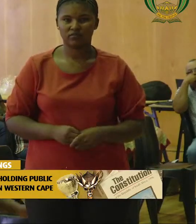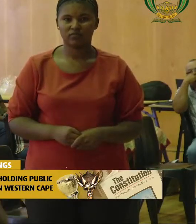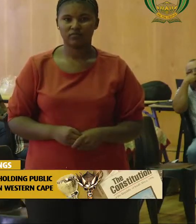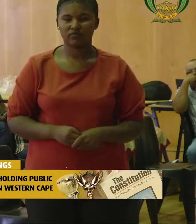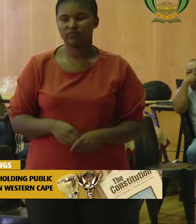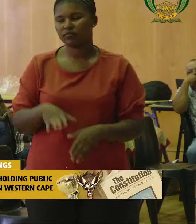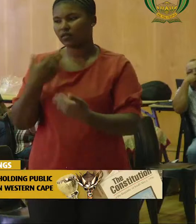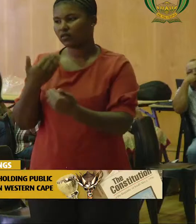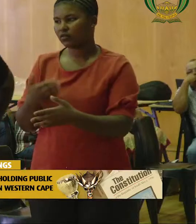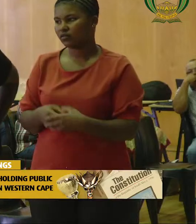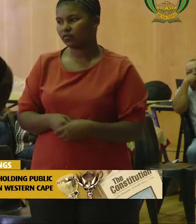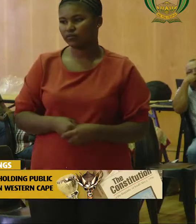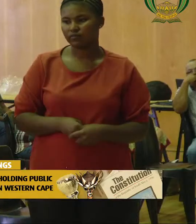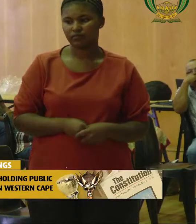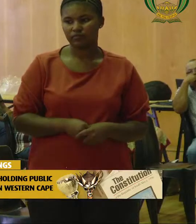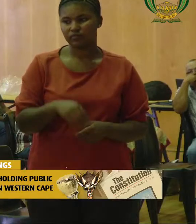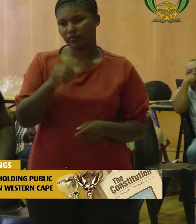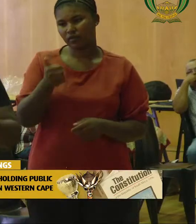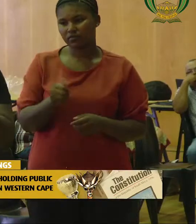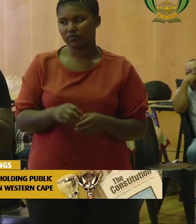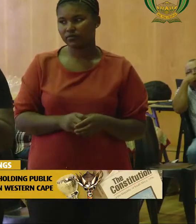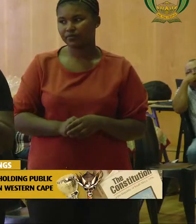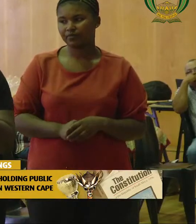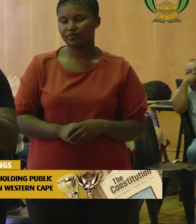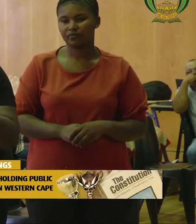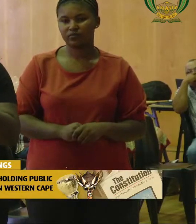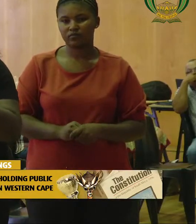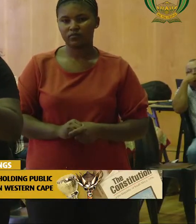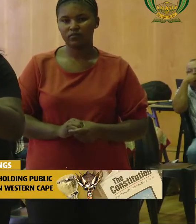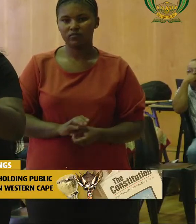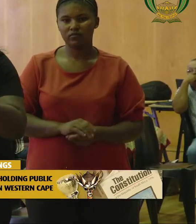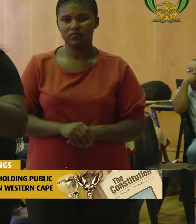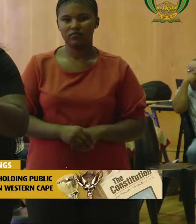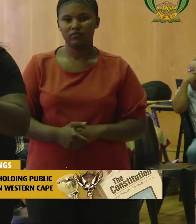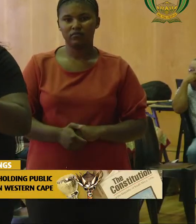Thank you. Next.